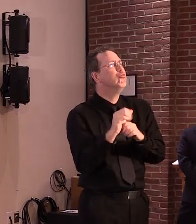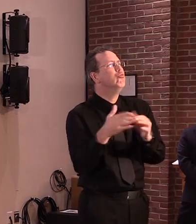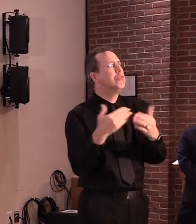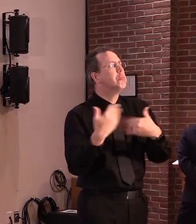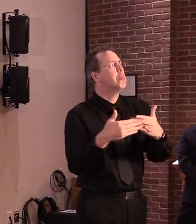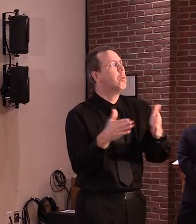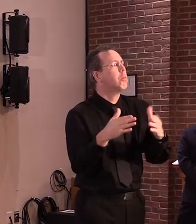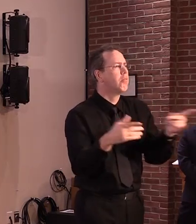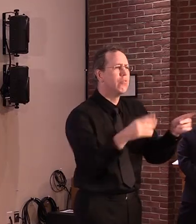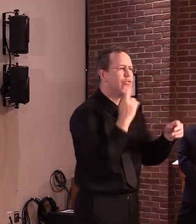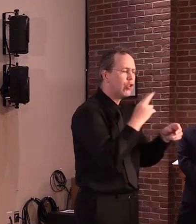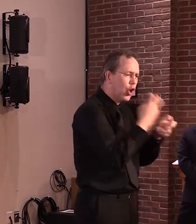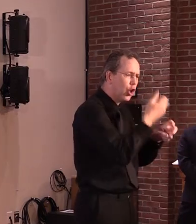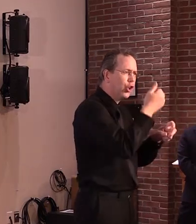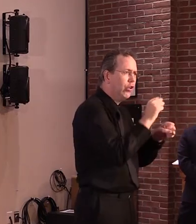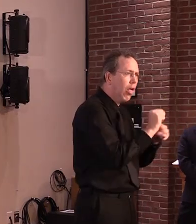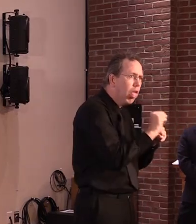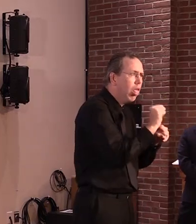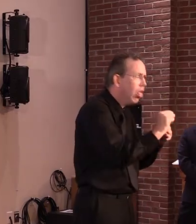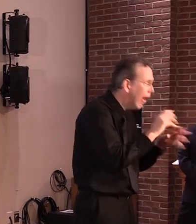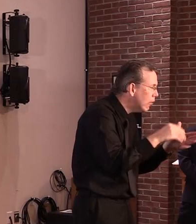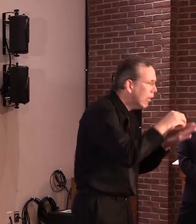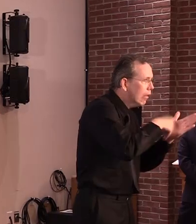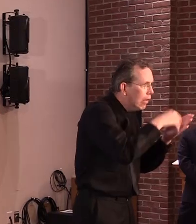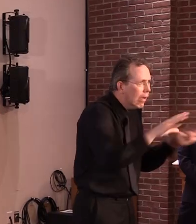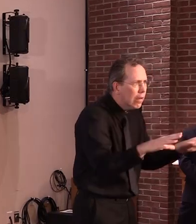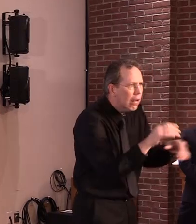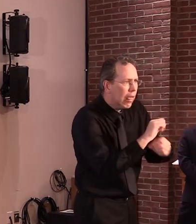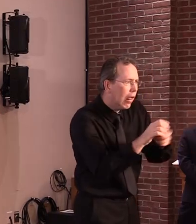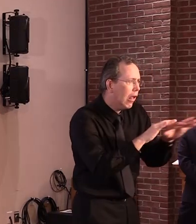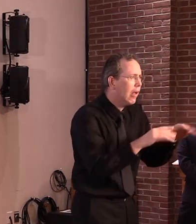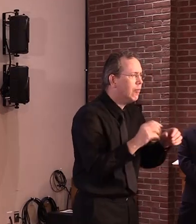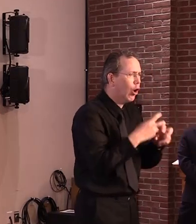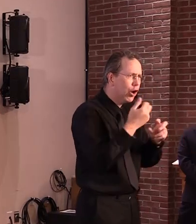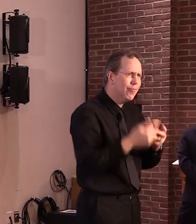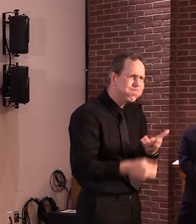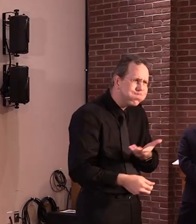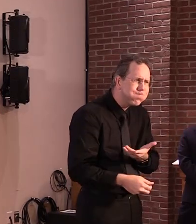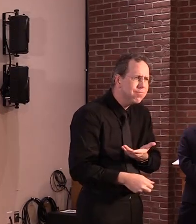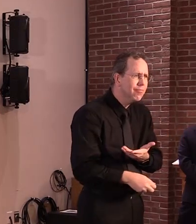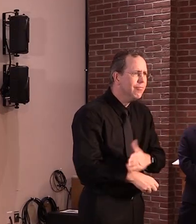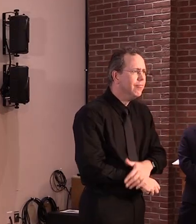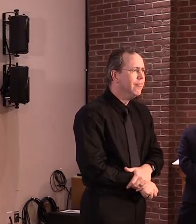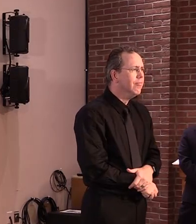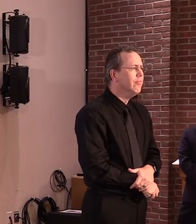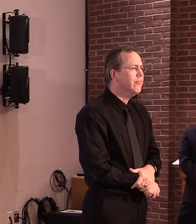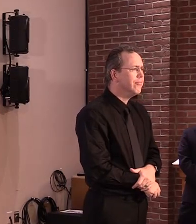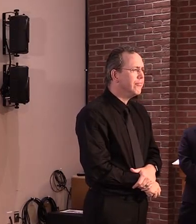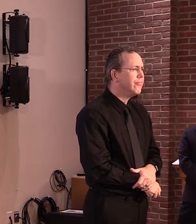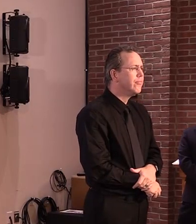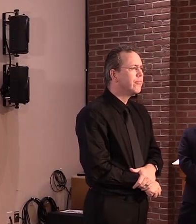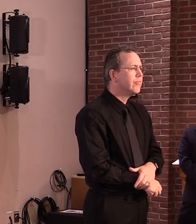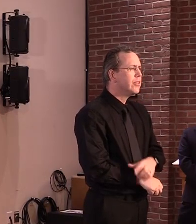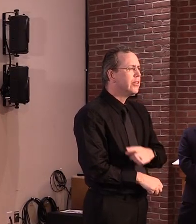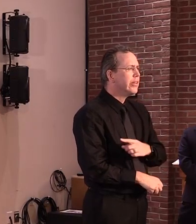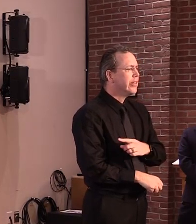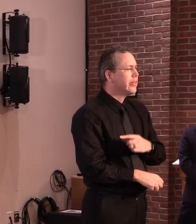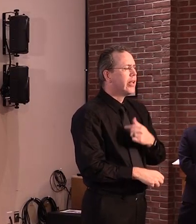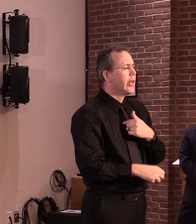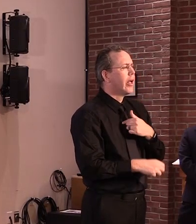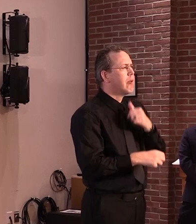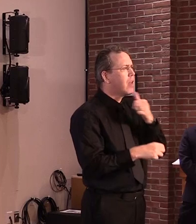I don't believe there's a big enforcement component to it, that they're going to be in big trouble. I think it's more of a civic